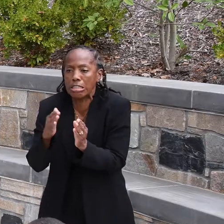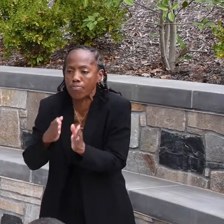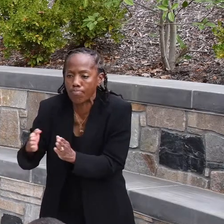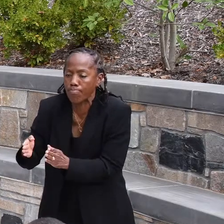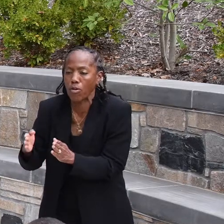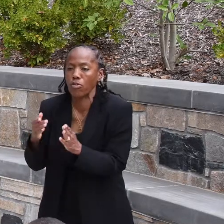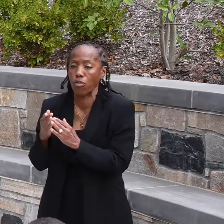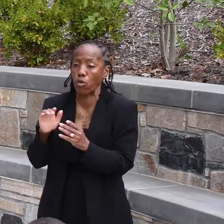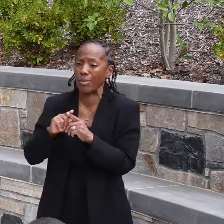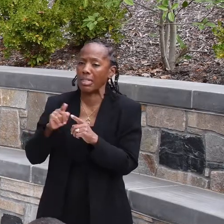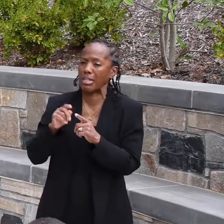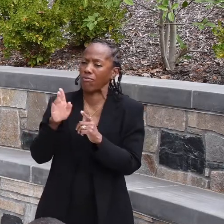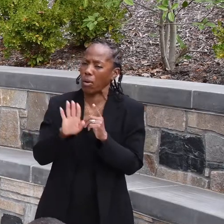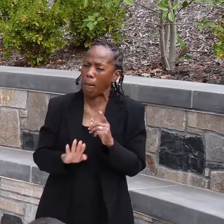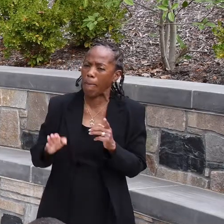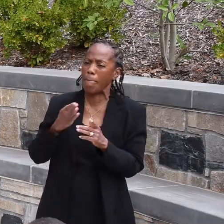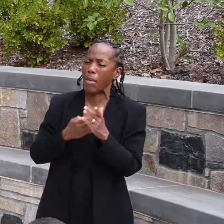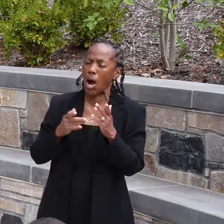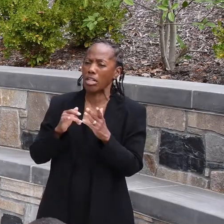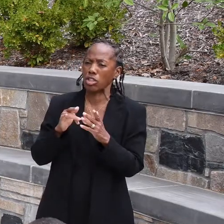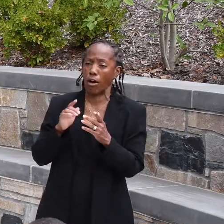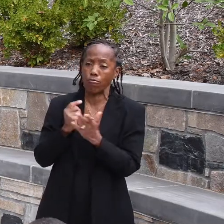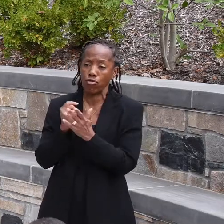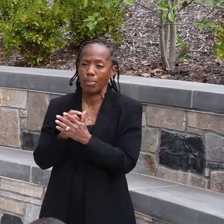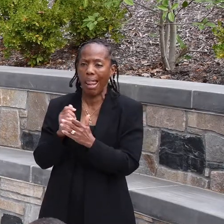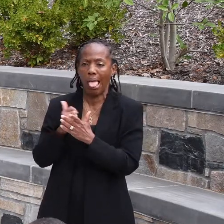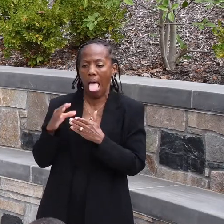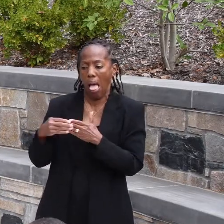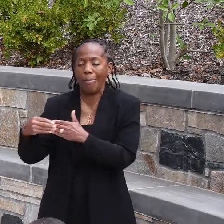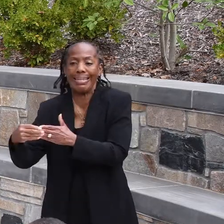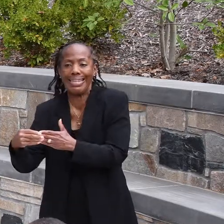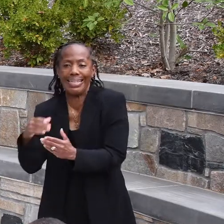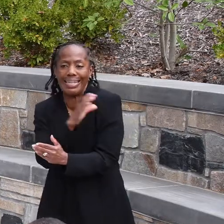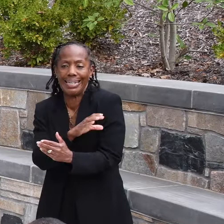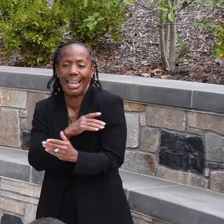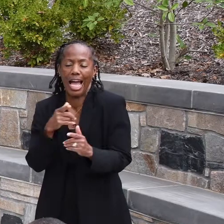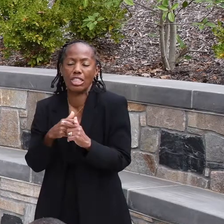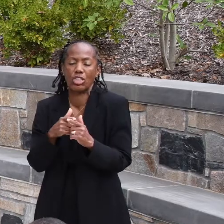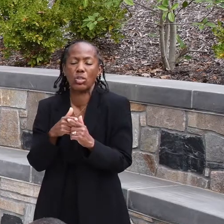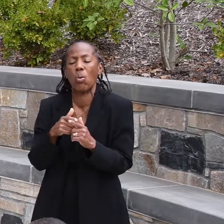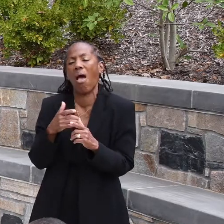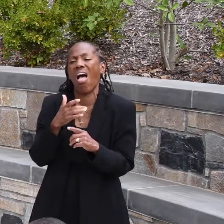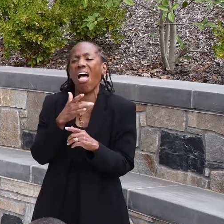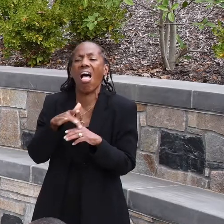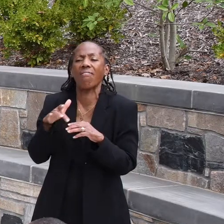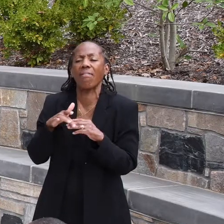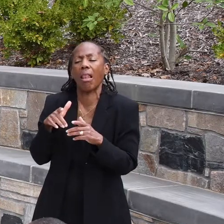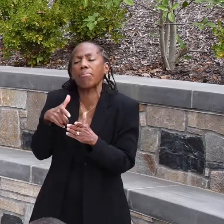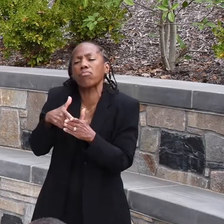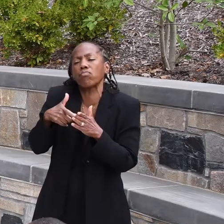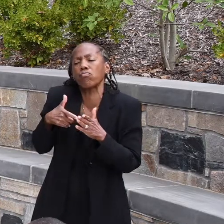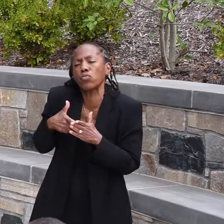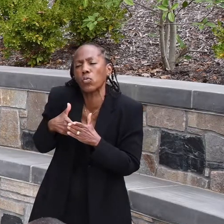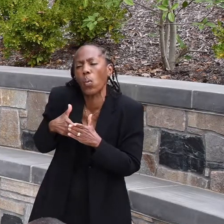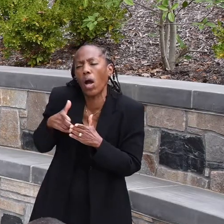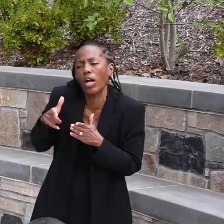different phases of treatment and help navigate clients to available needed community services.